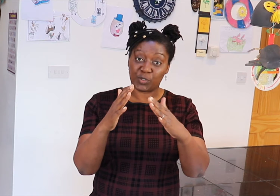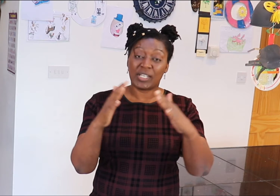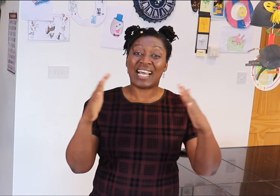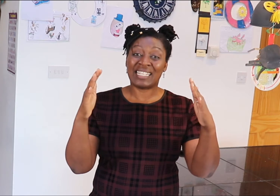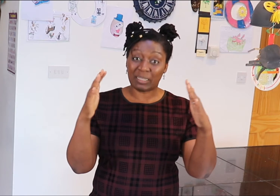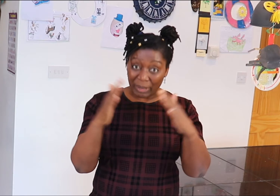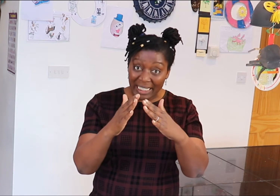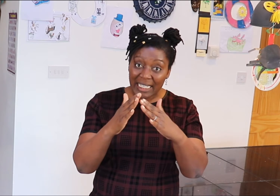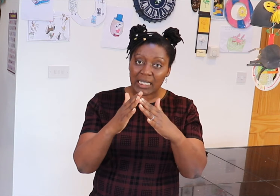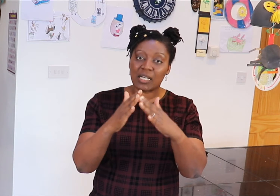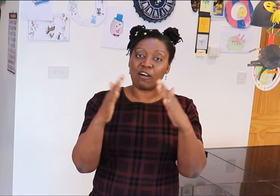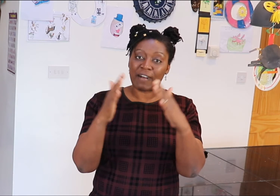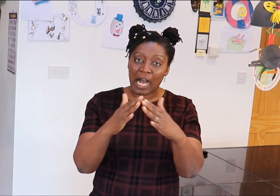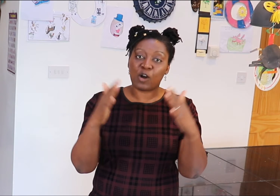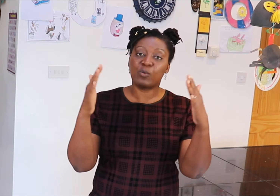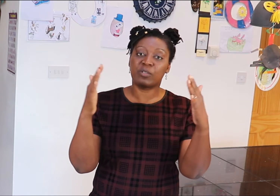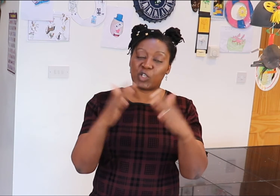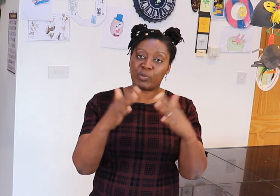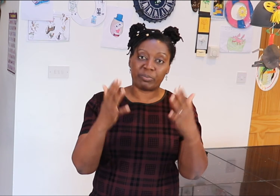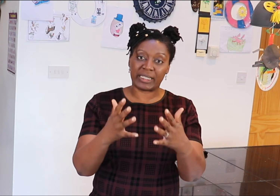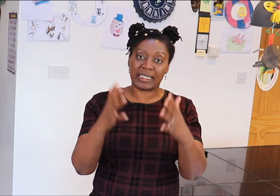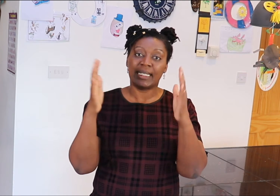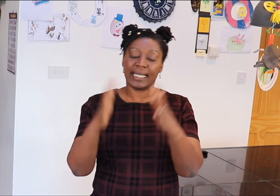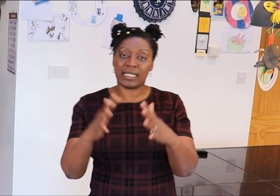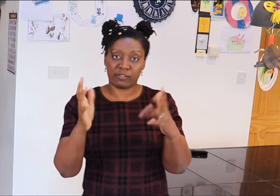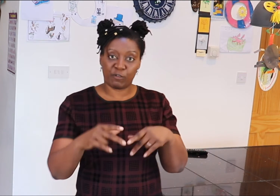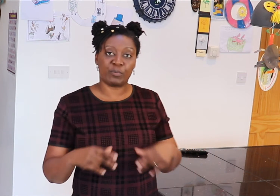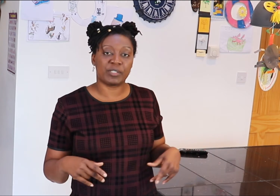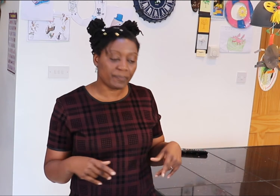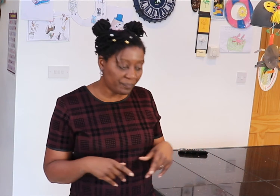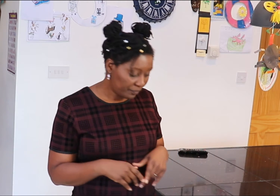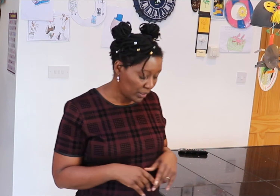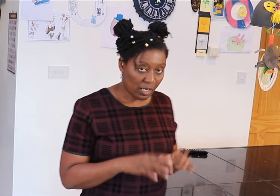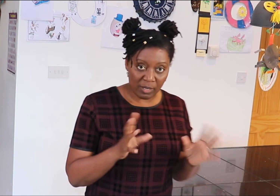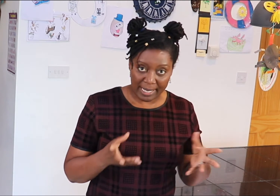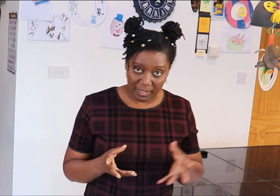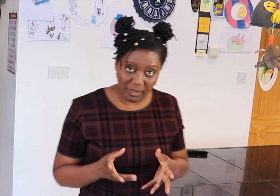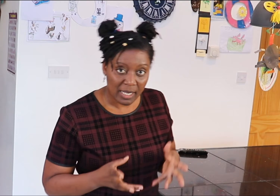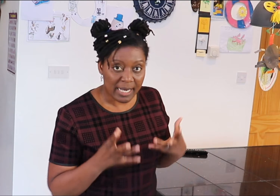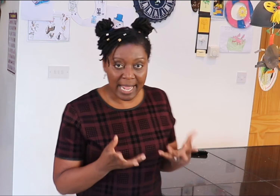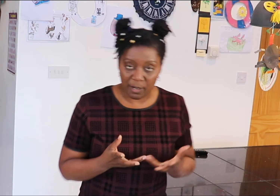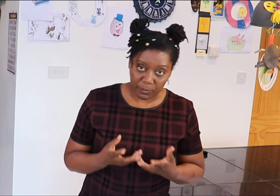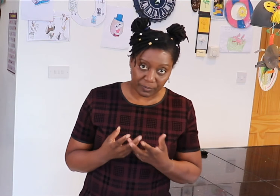cells is the beginning of how a human body is formed. Okay, now,